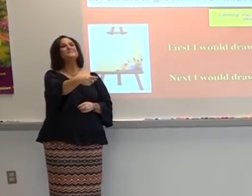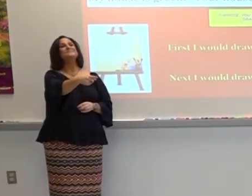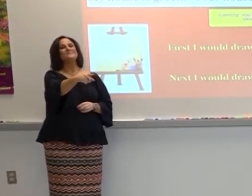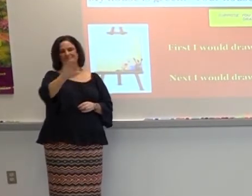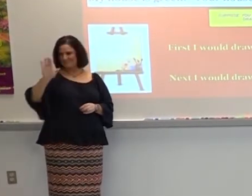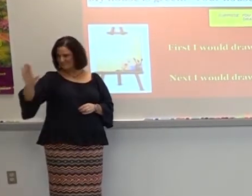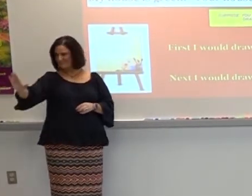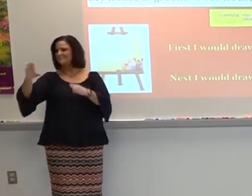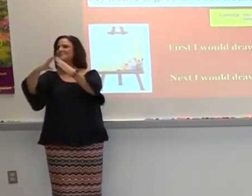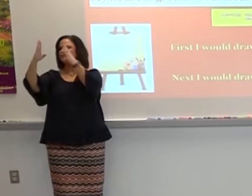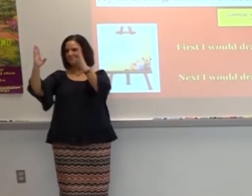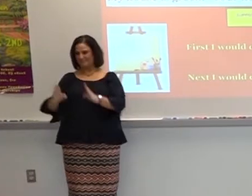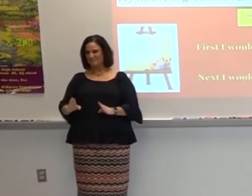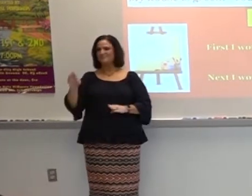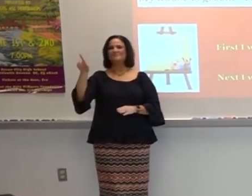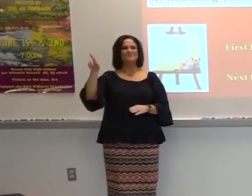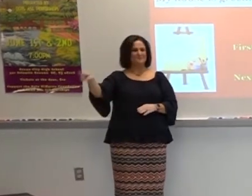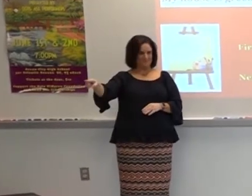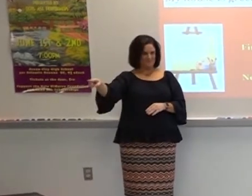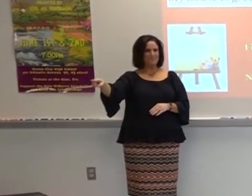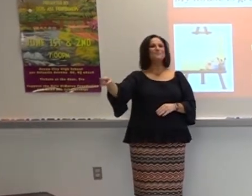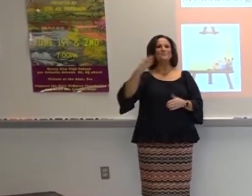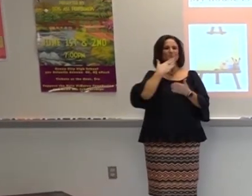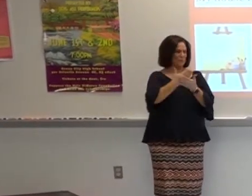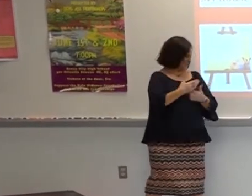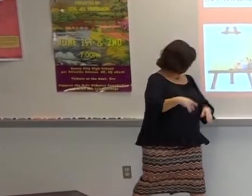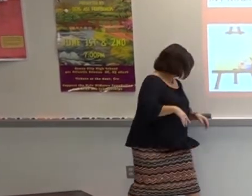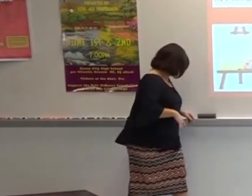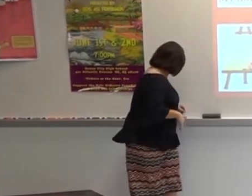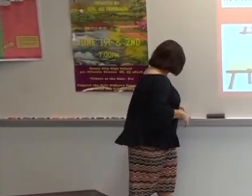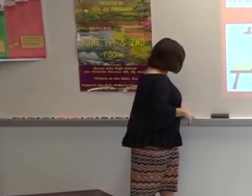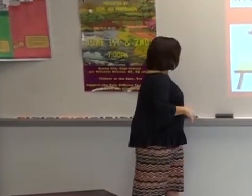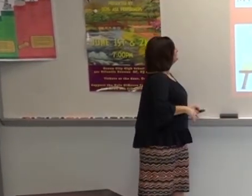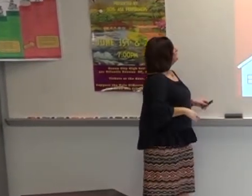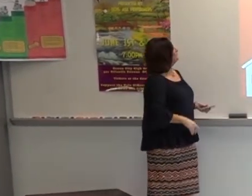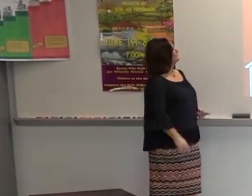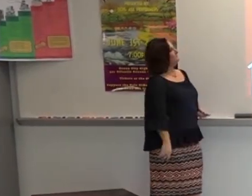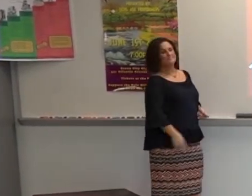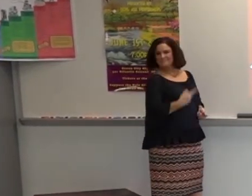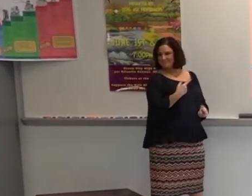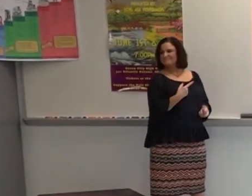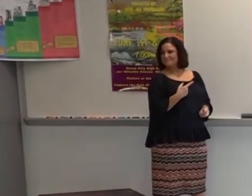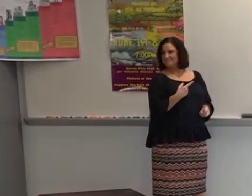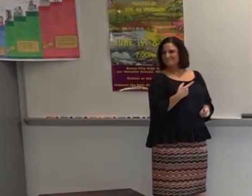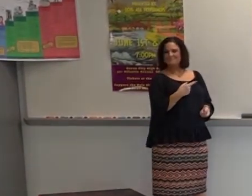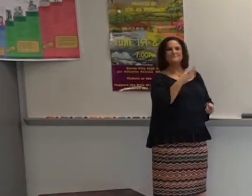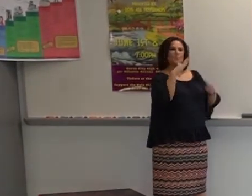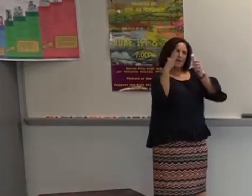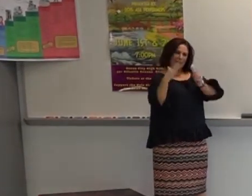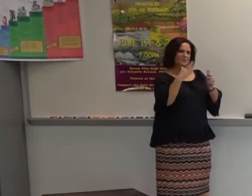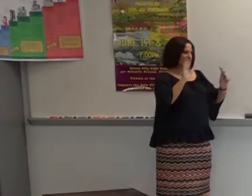Okay, and then next what would we do? Your house. Good. And that's what it would look like, right?